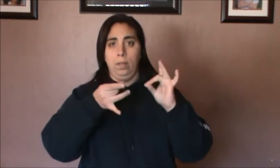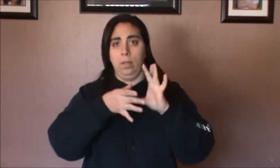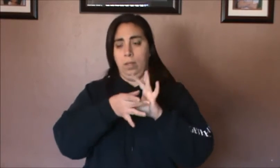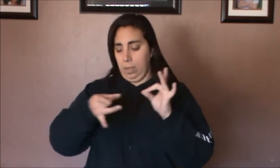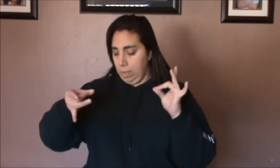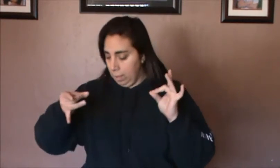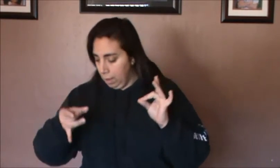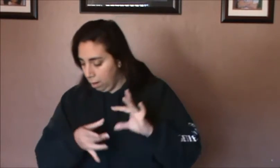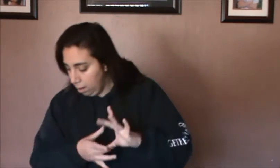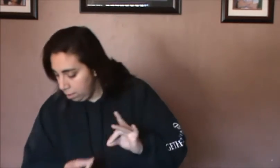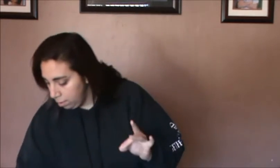And they